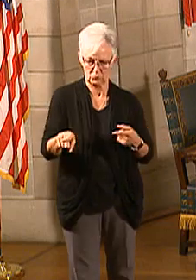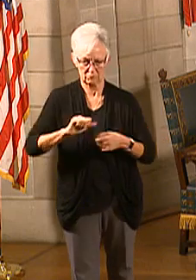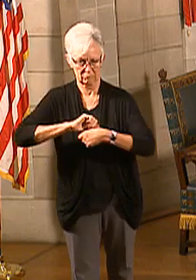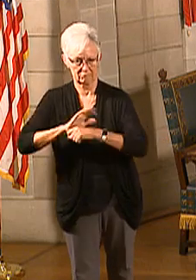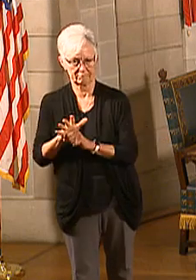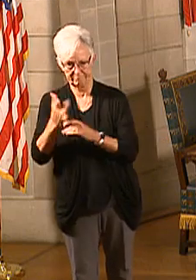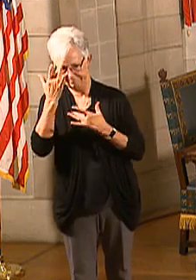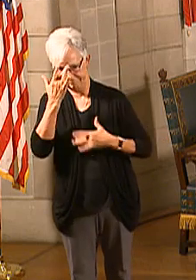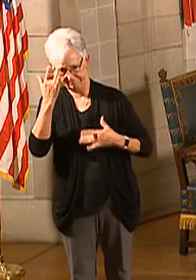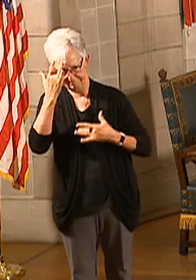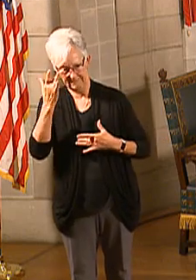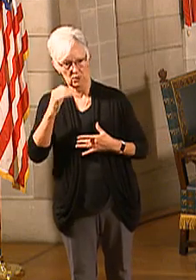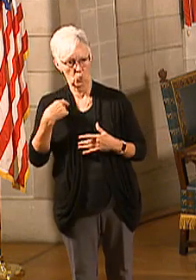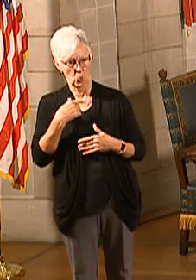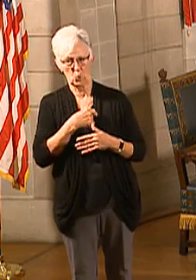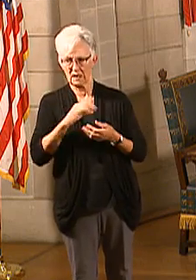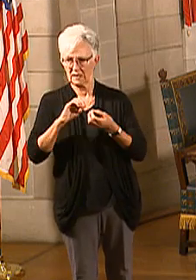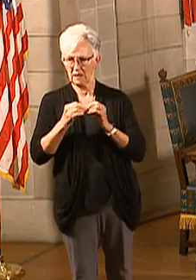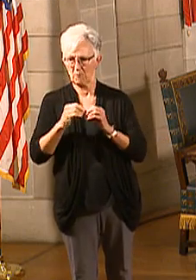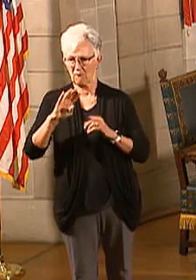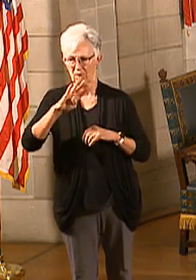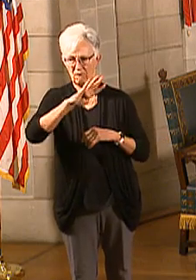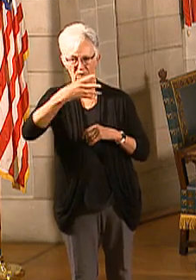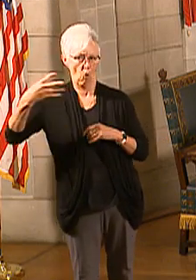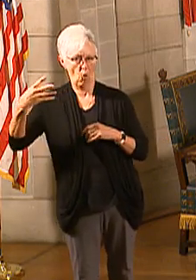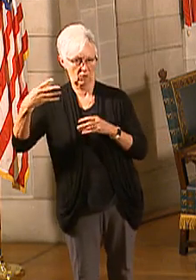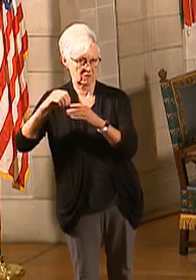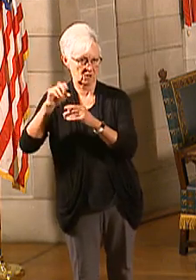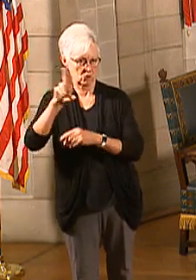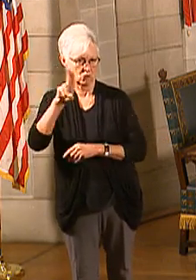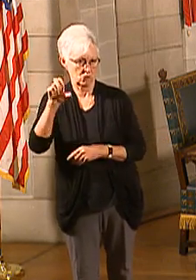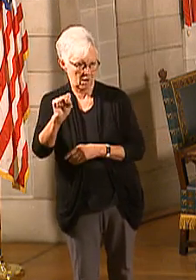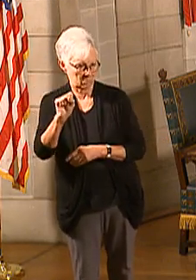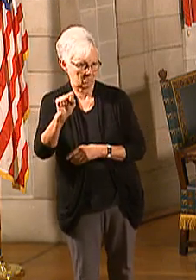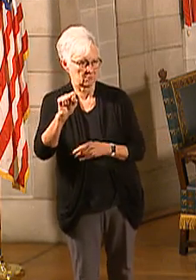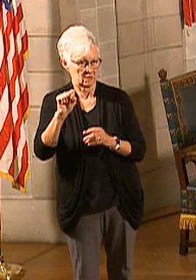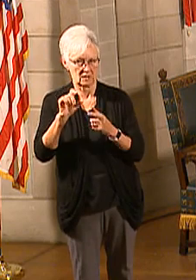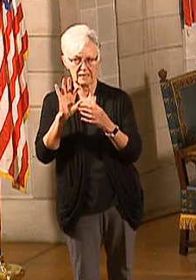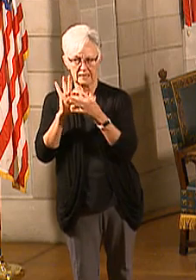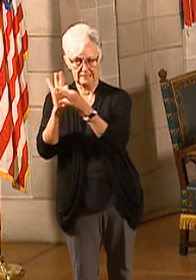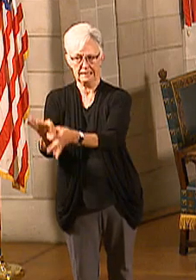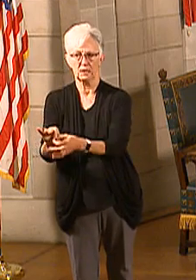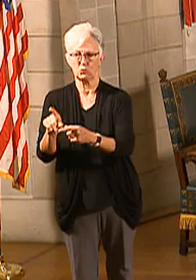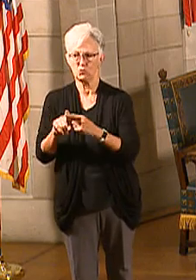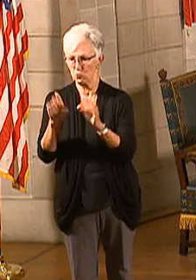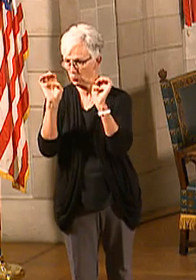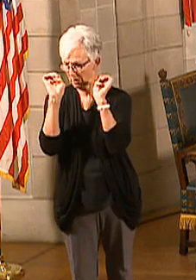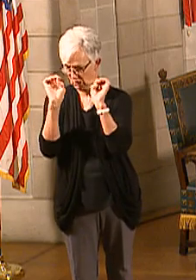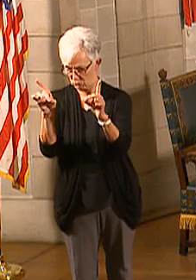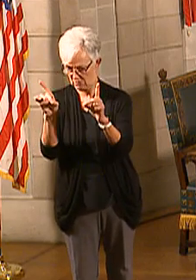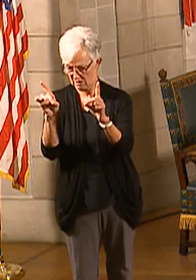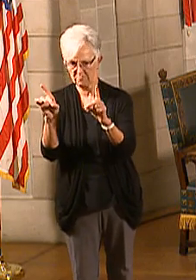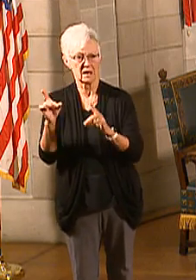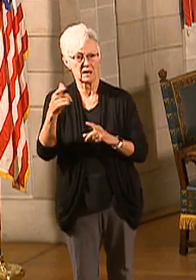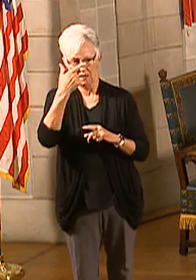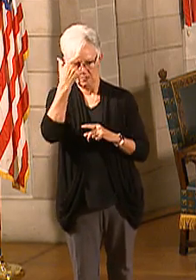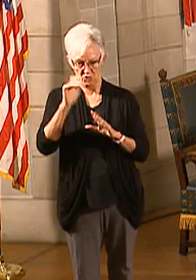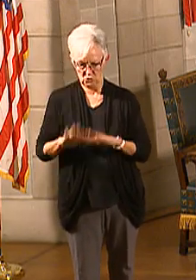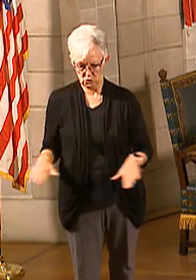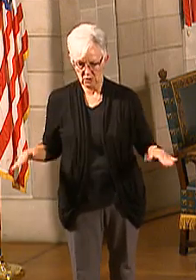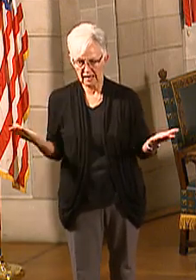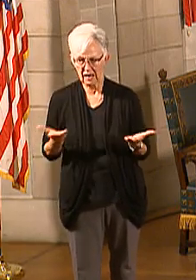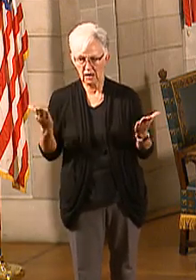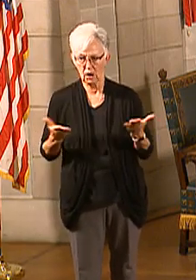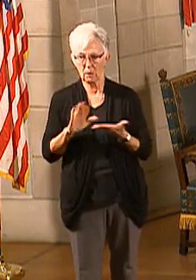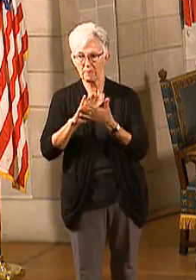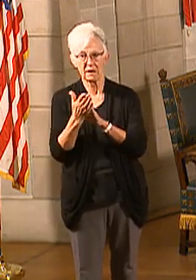education, and we came out ranked 4th best because, relatively speaking, we had little learning loss here relative to other states. So again,